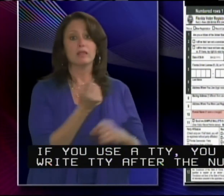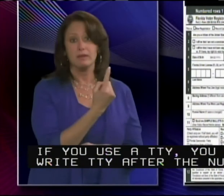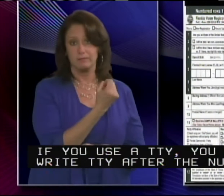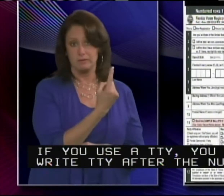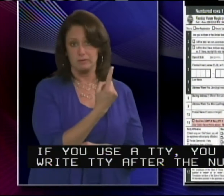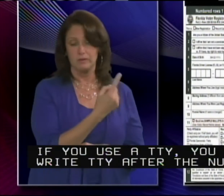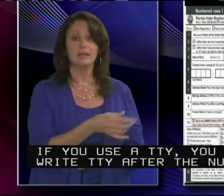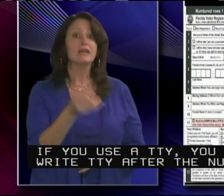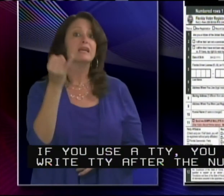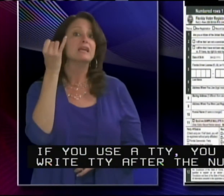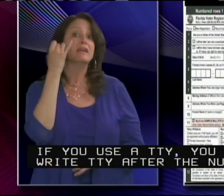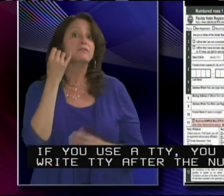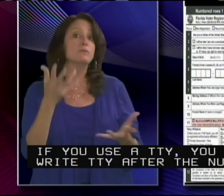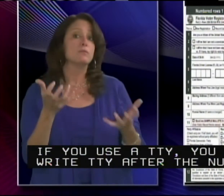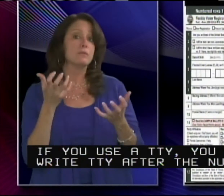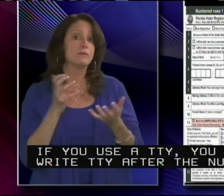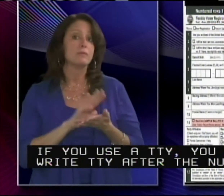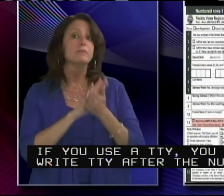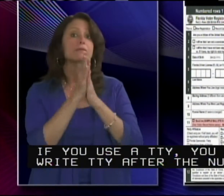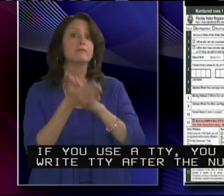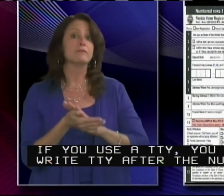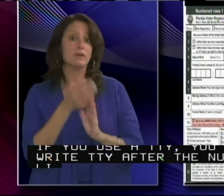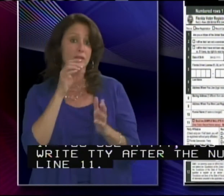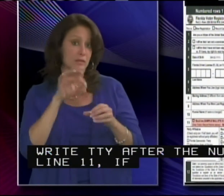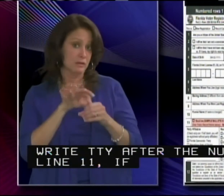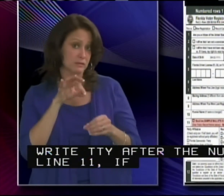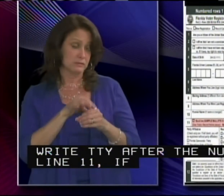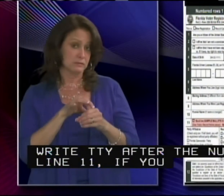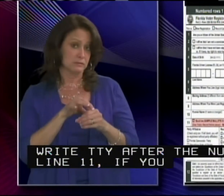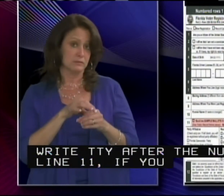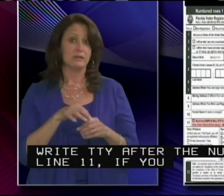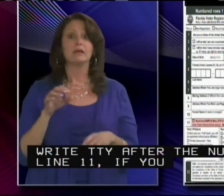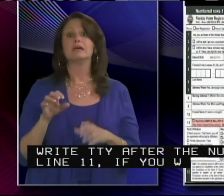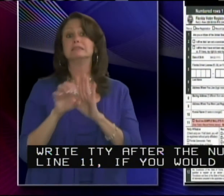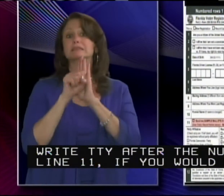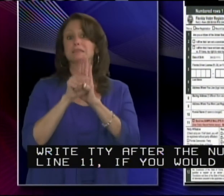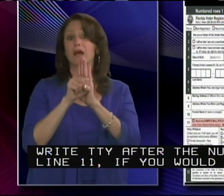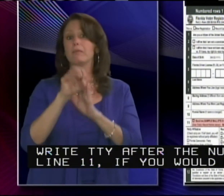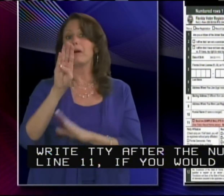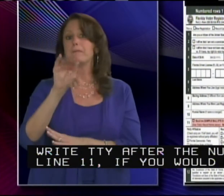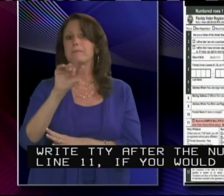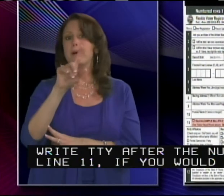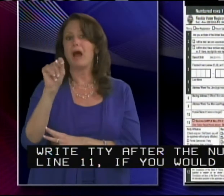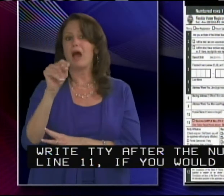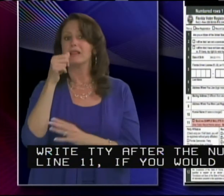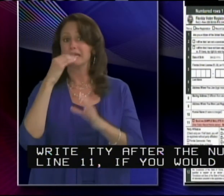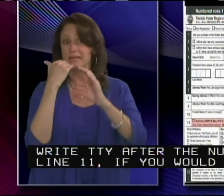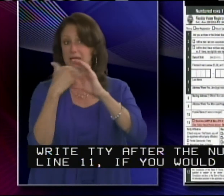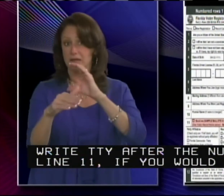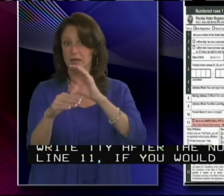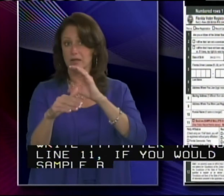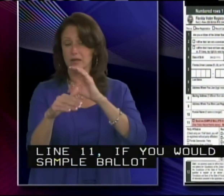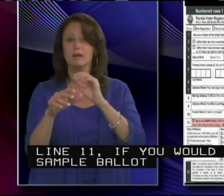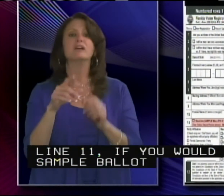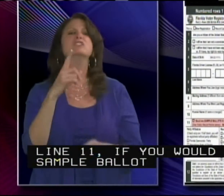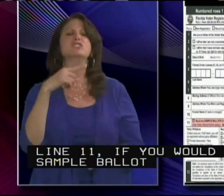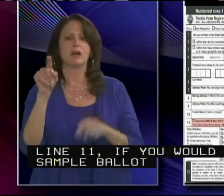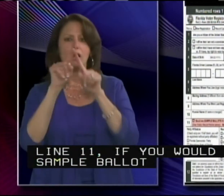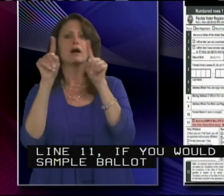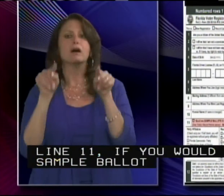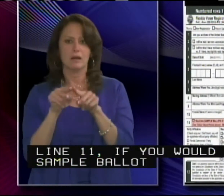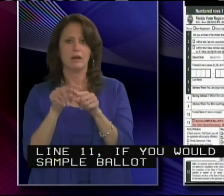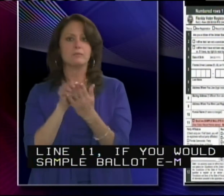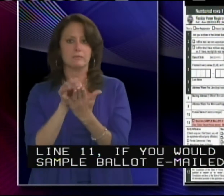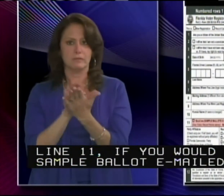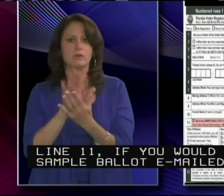Line 11. If you would like a sample ballot emailed to you before the election, check this